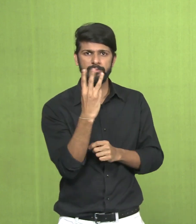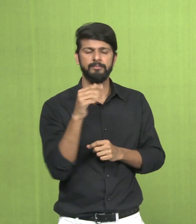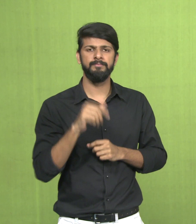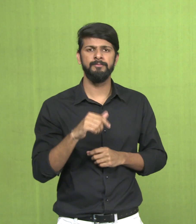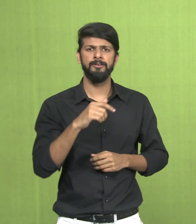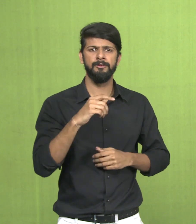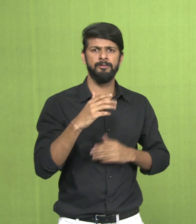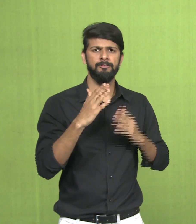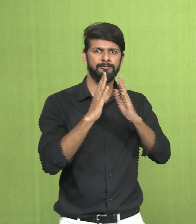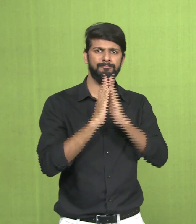Question 3,